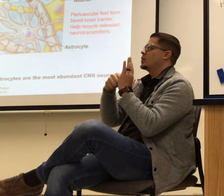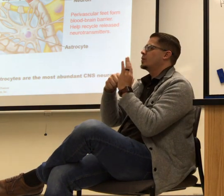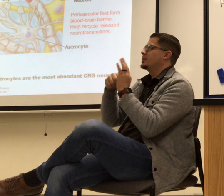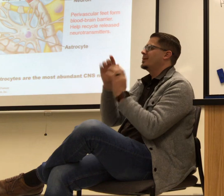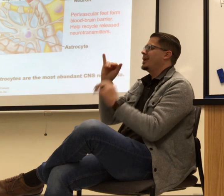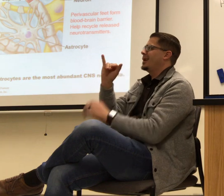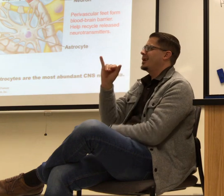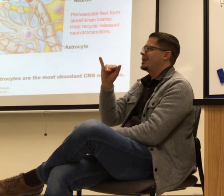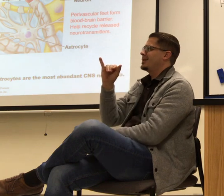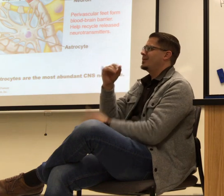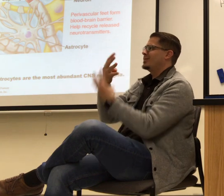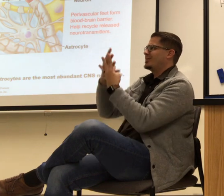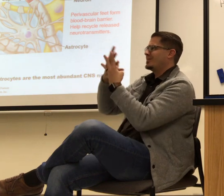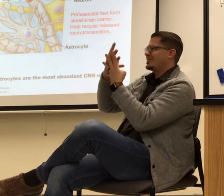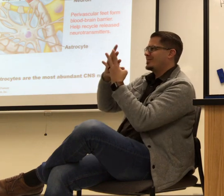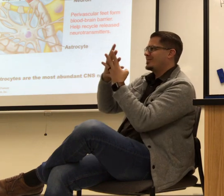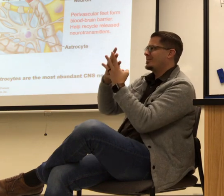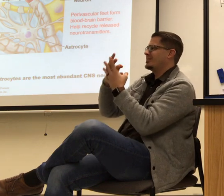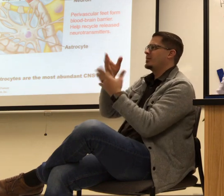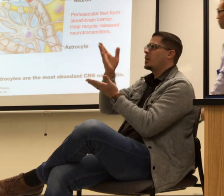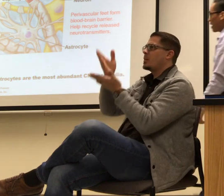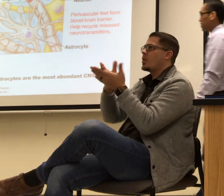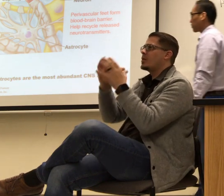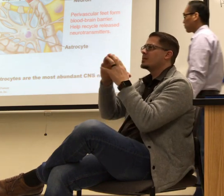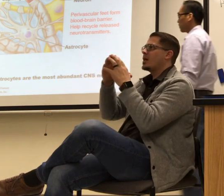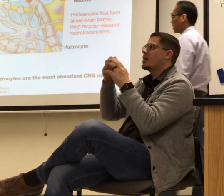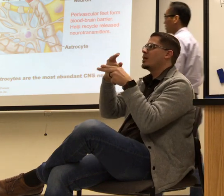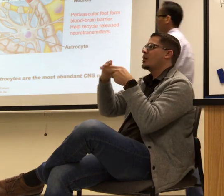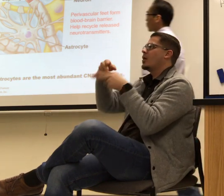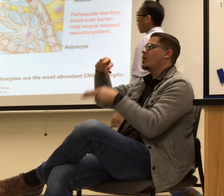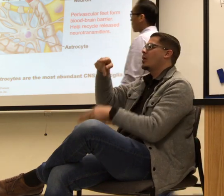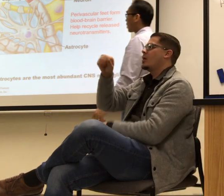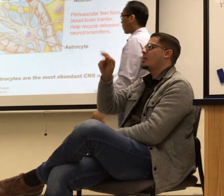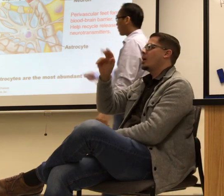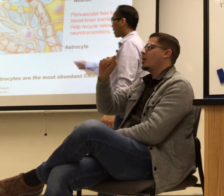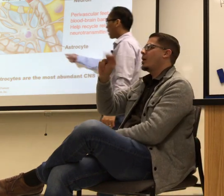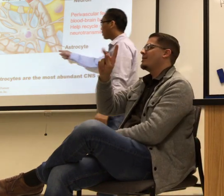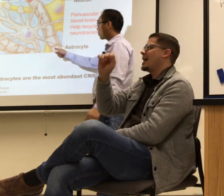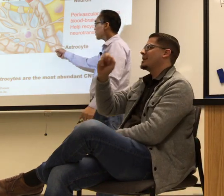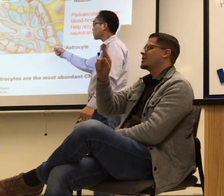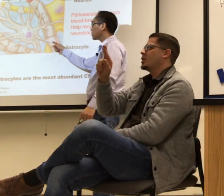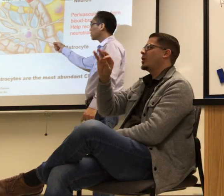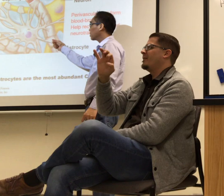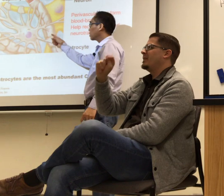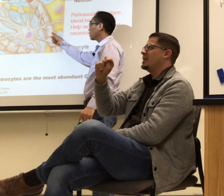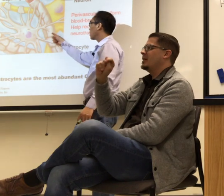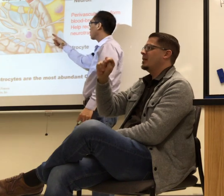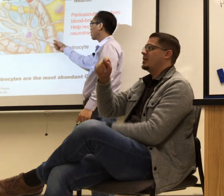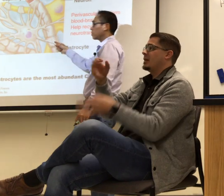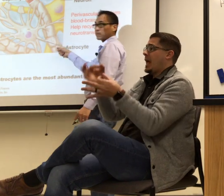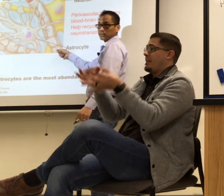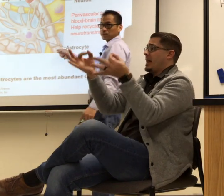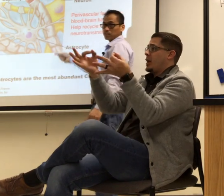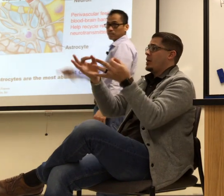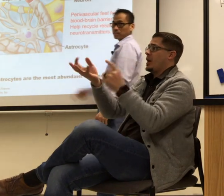little, they're parts of the cell. They call them paravascular feet. See how they're wrapping around the capillaries?